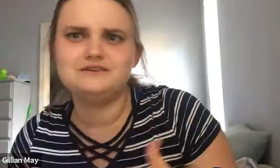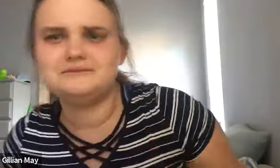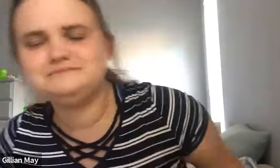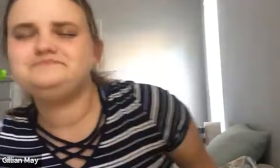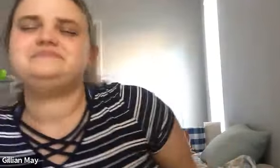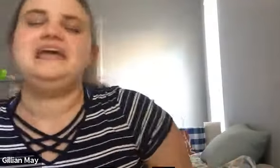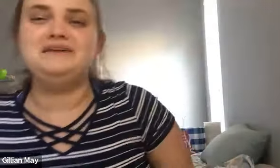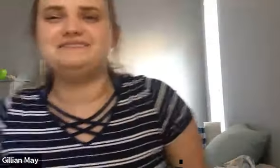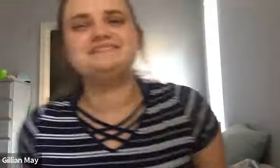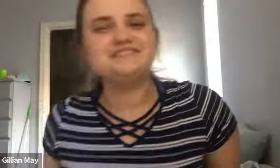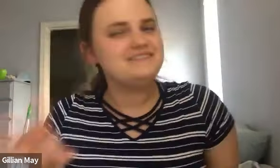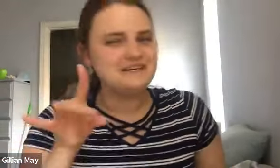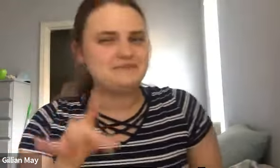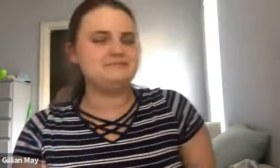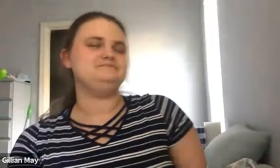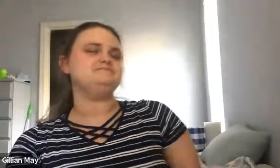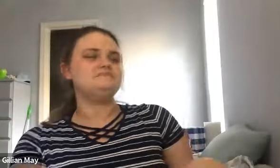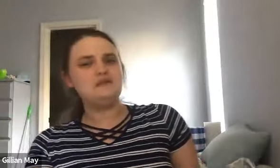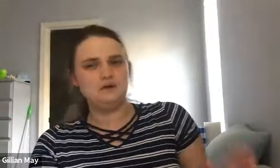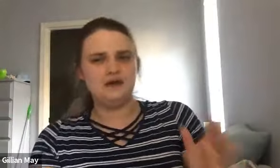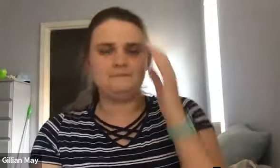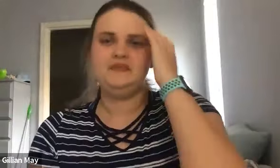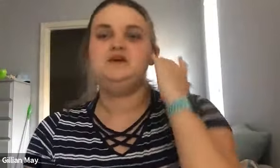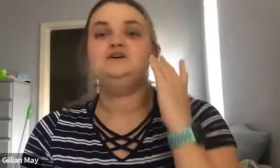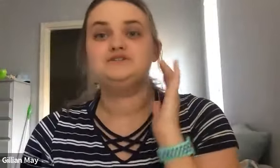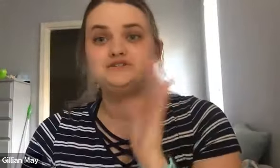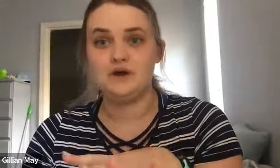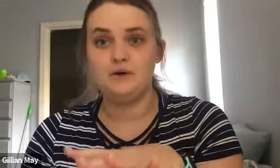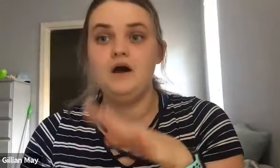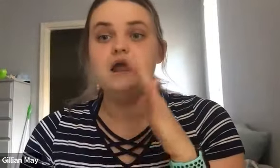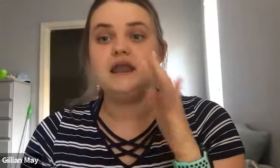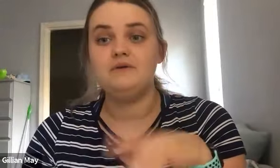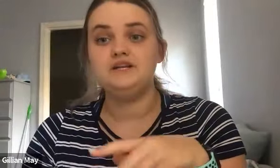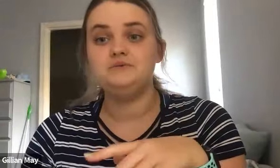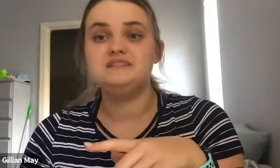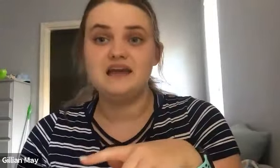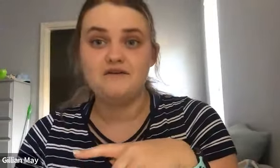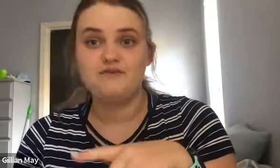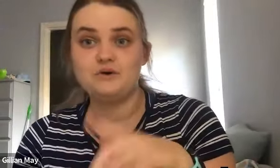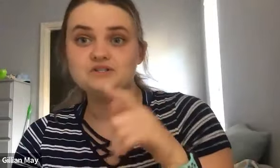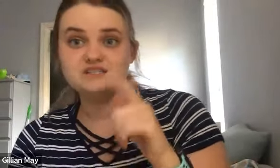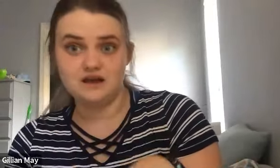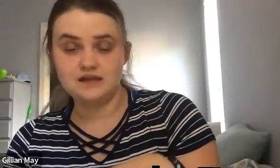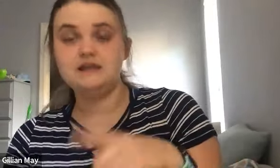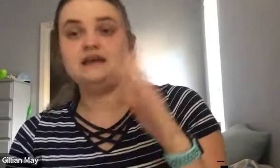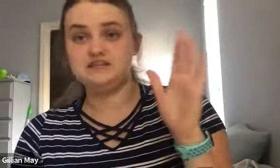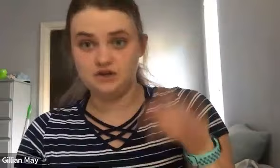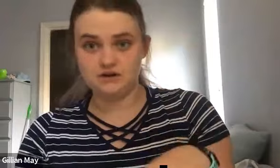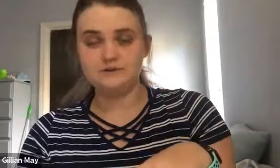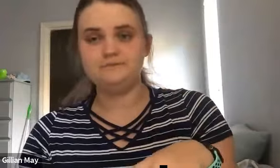Good. Anyways, that's just a little tidbit. Okay, so now what you would say for son and daughter